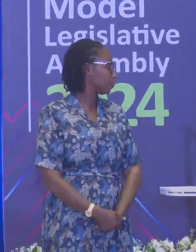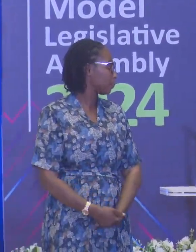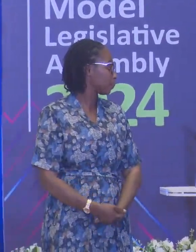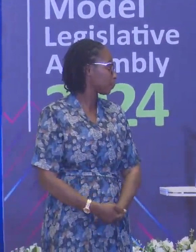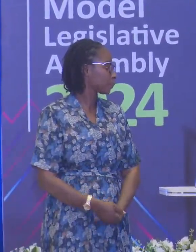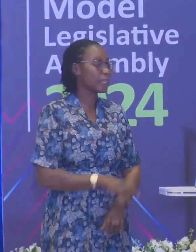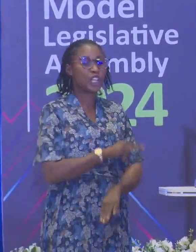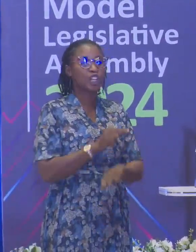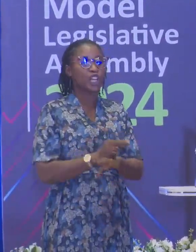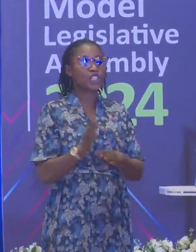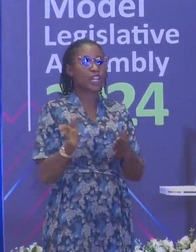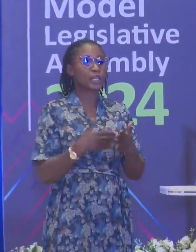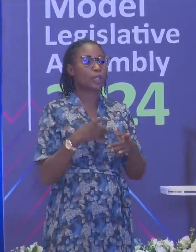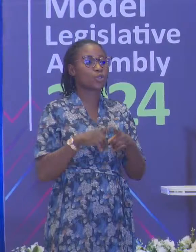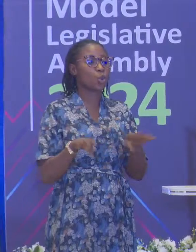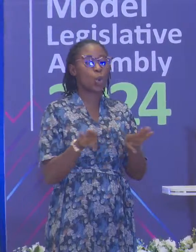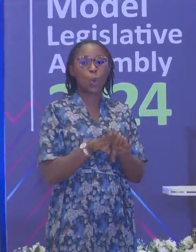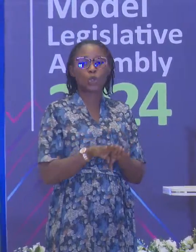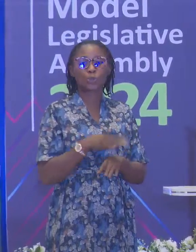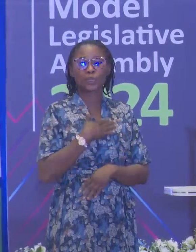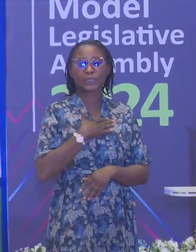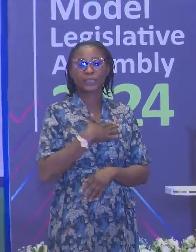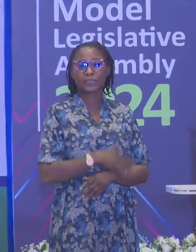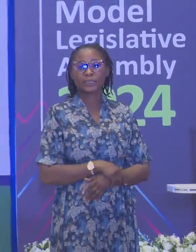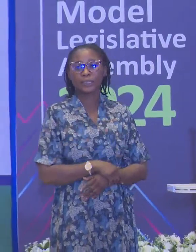The national anthem to close, please.